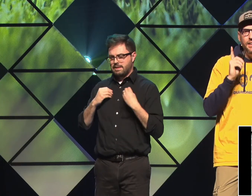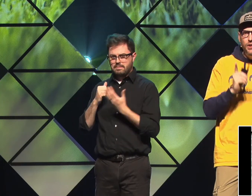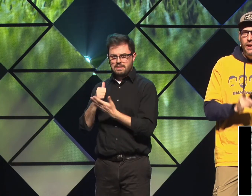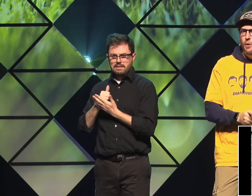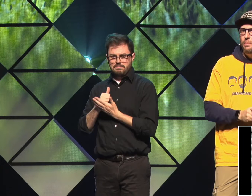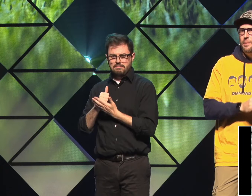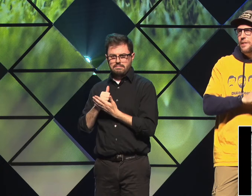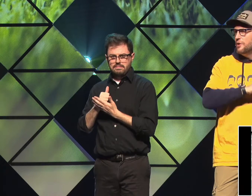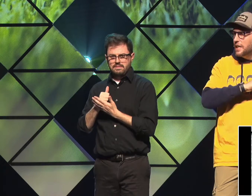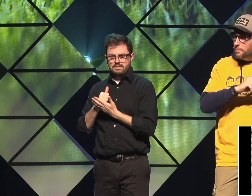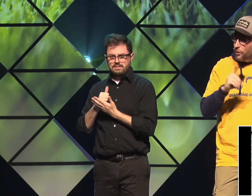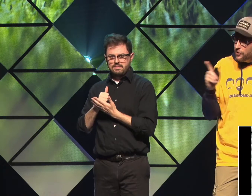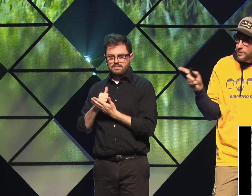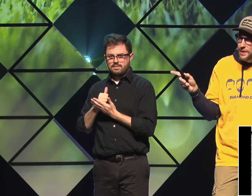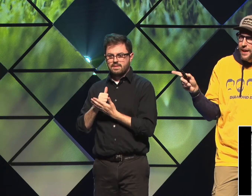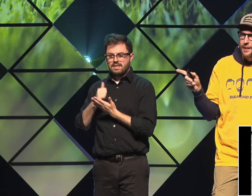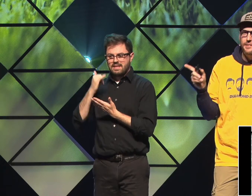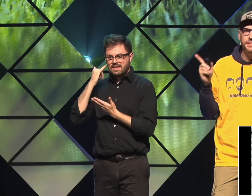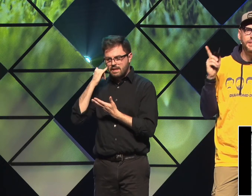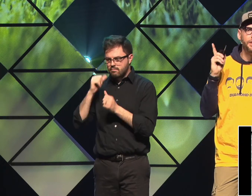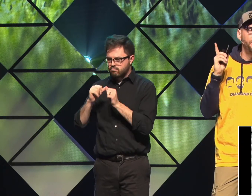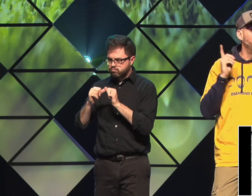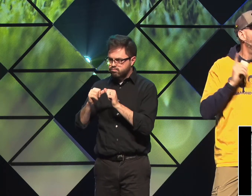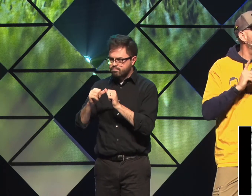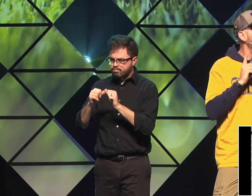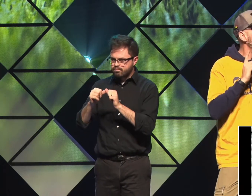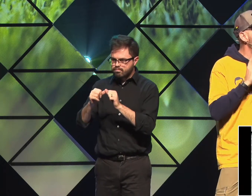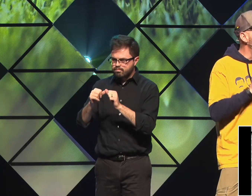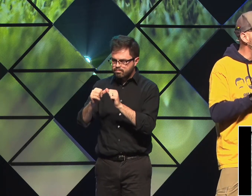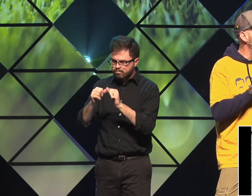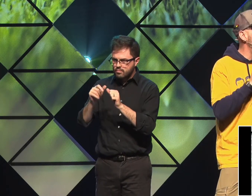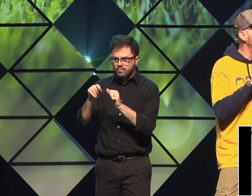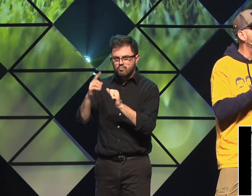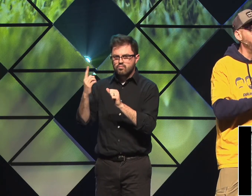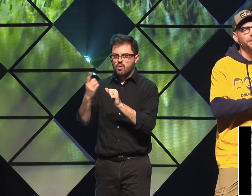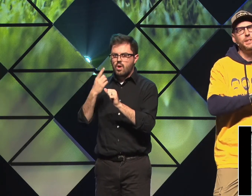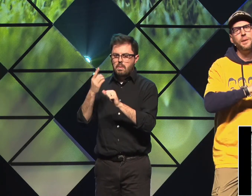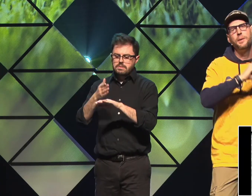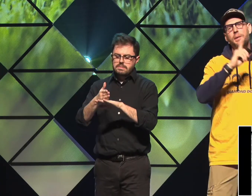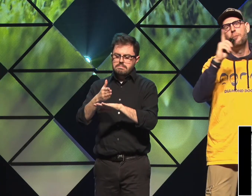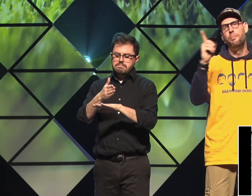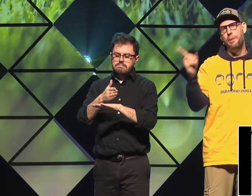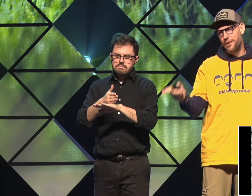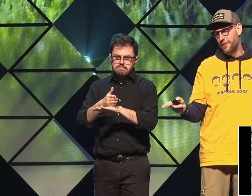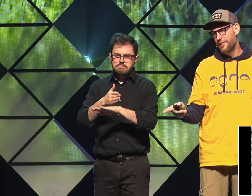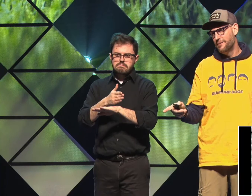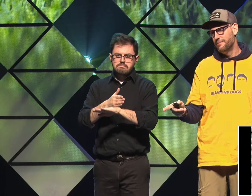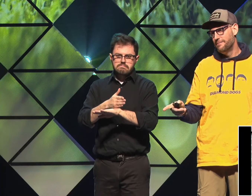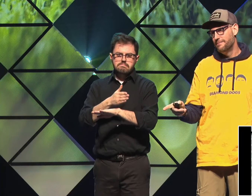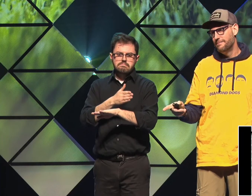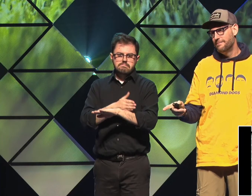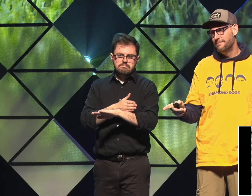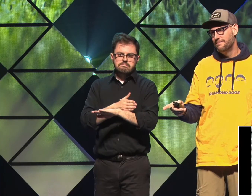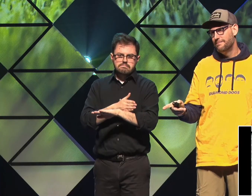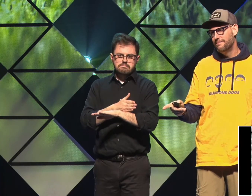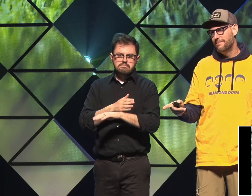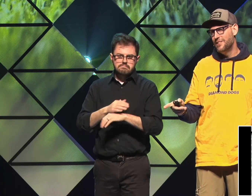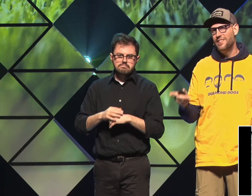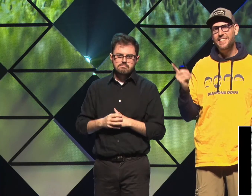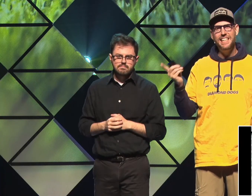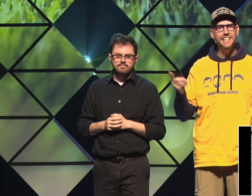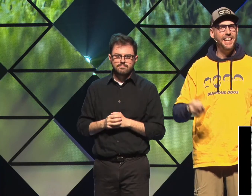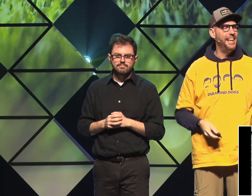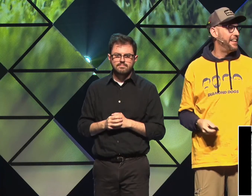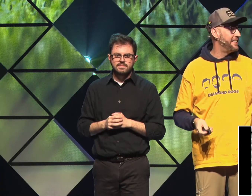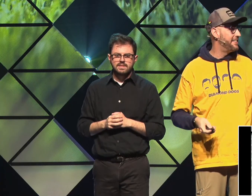And if you keep on doing that, you'll always be moving towards better. So